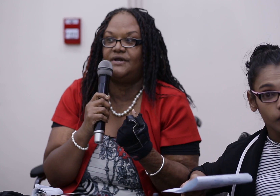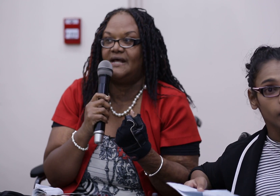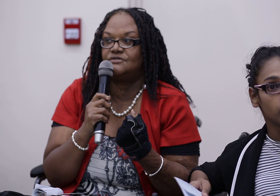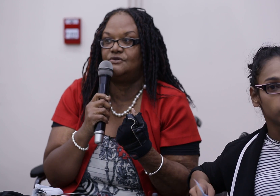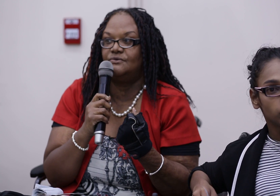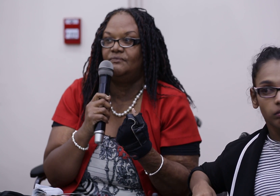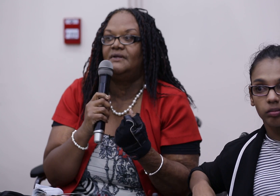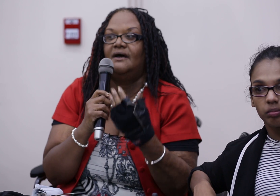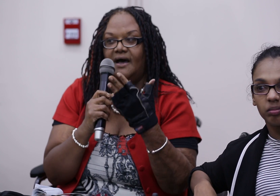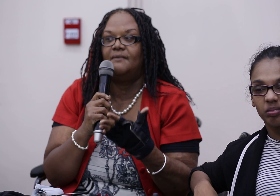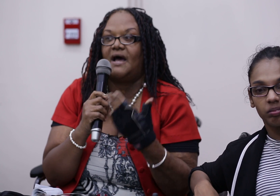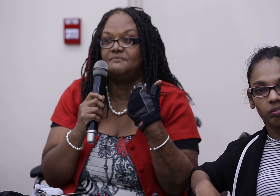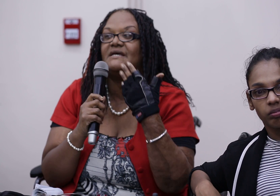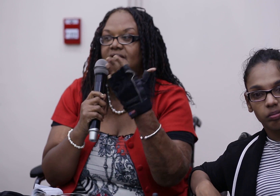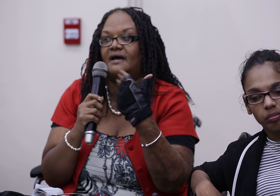I look brain dead to you?